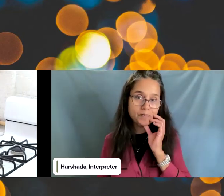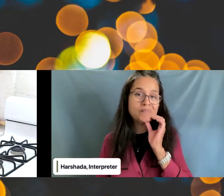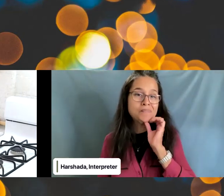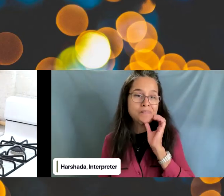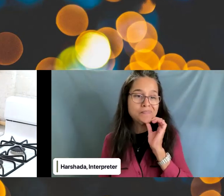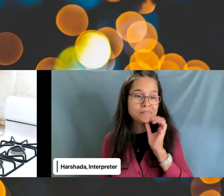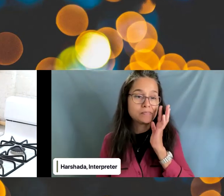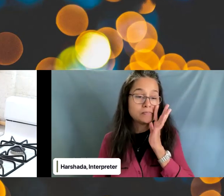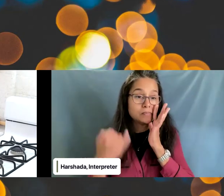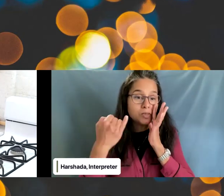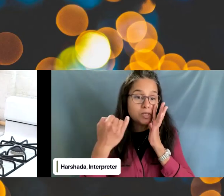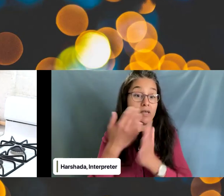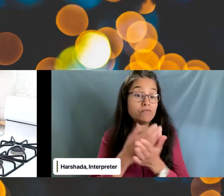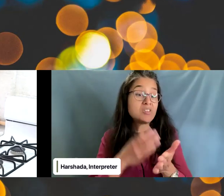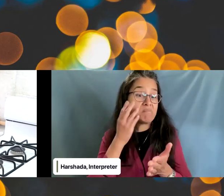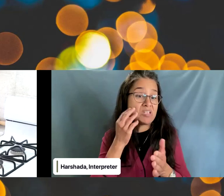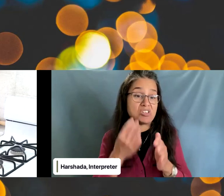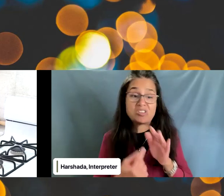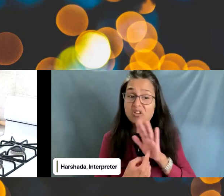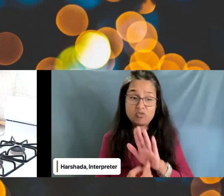And if some peaches are showing through, don't worry, you're fine.